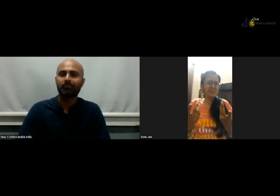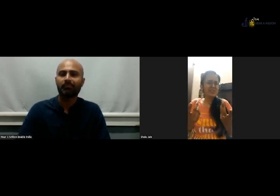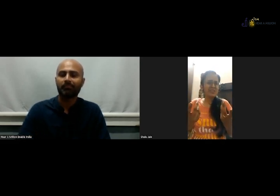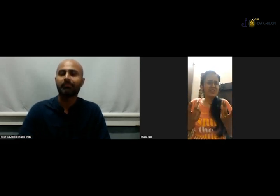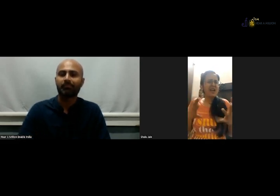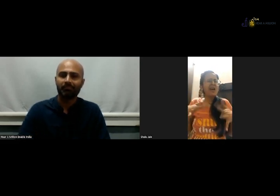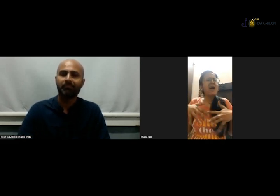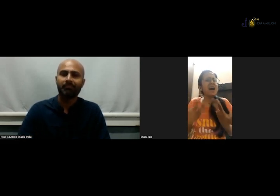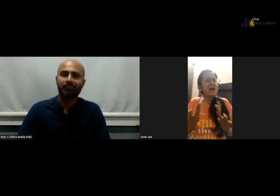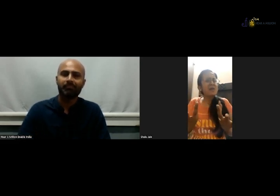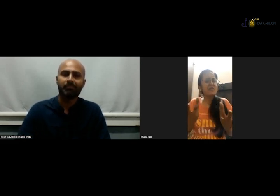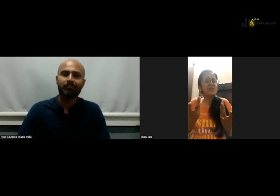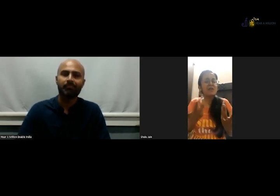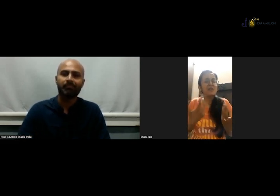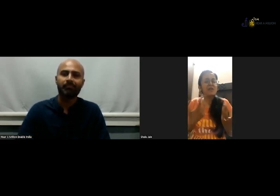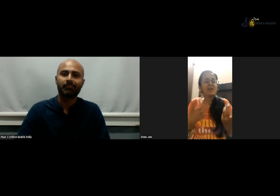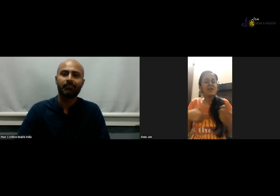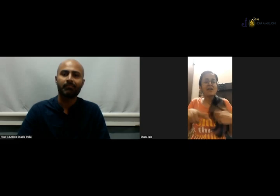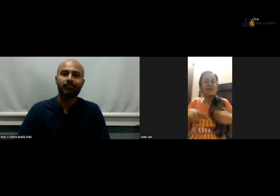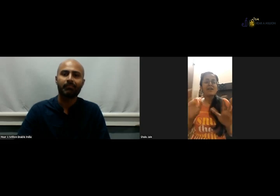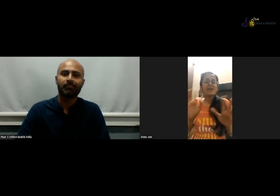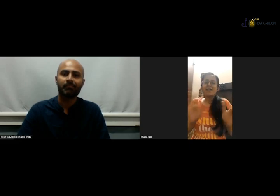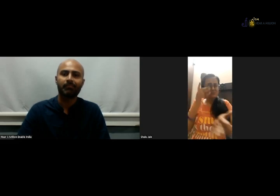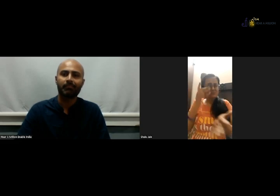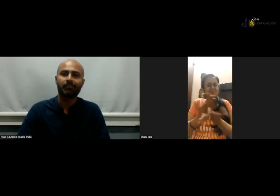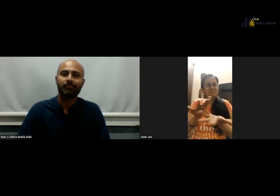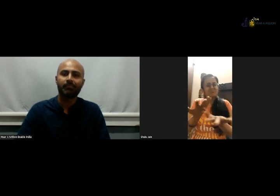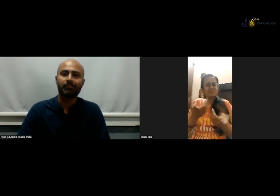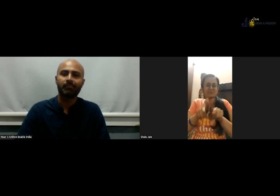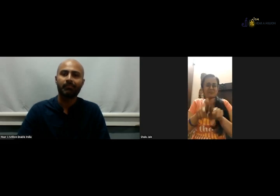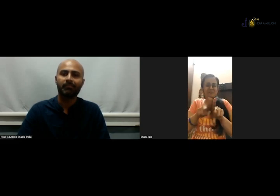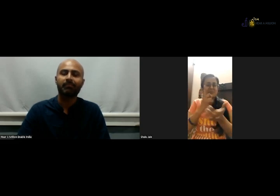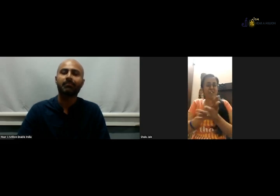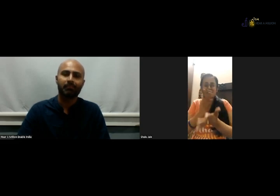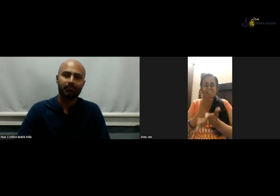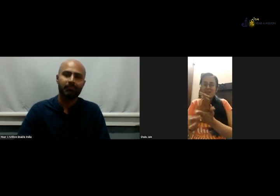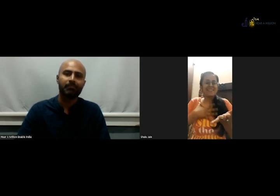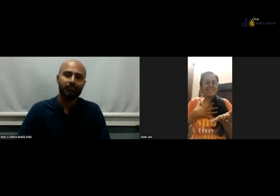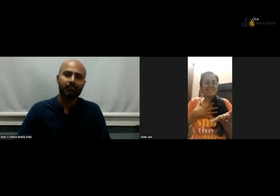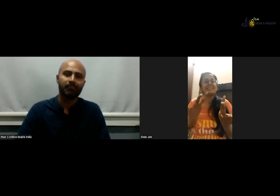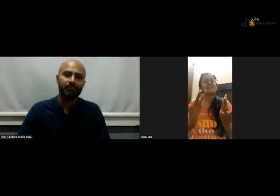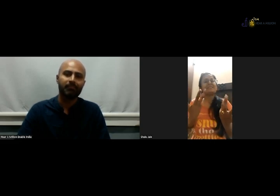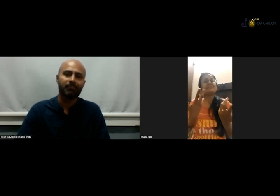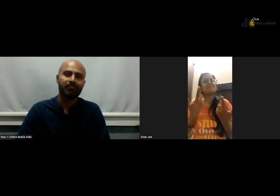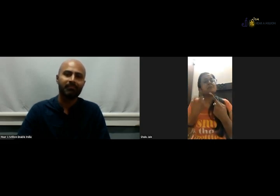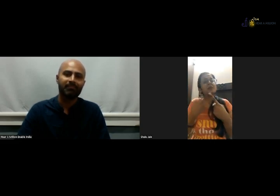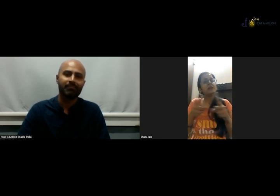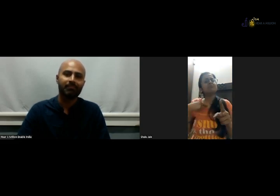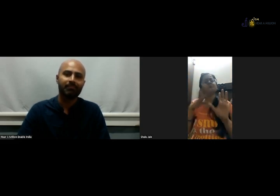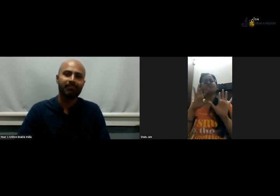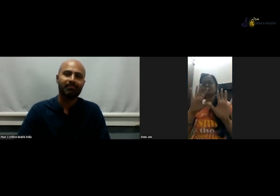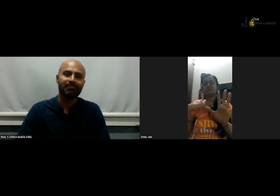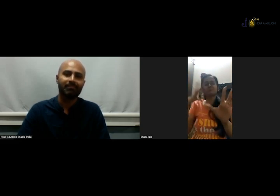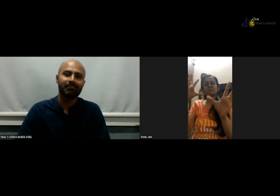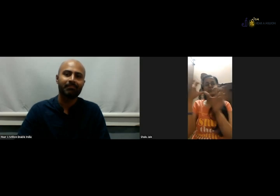more, I told my family, and they were like, no, that could not be possible. My family also not ready to accept it.